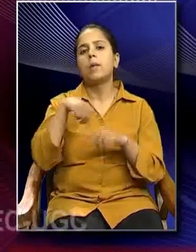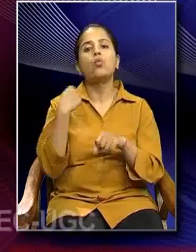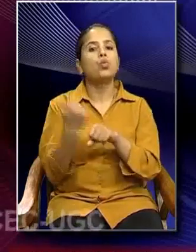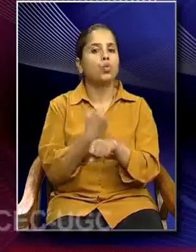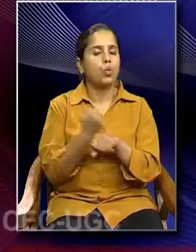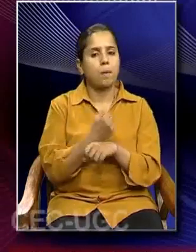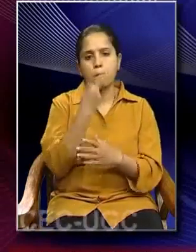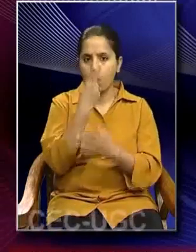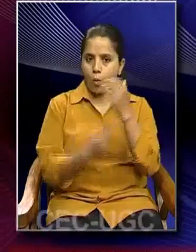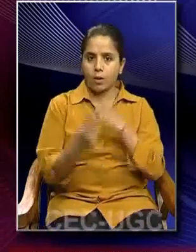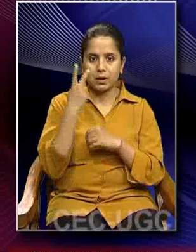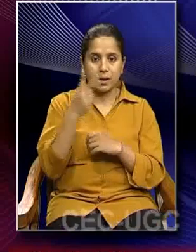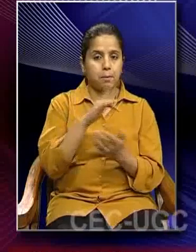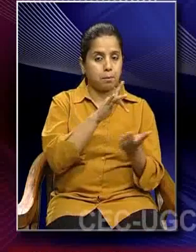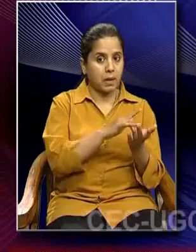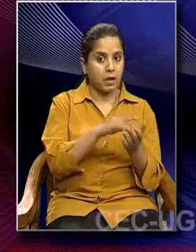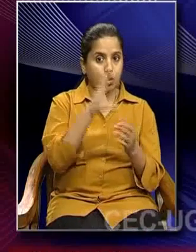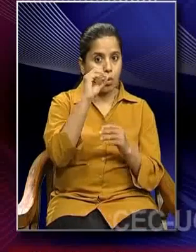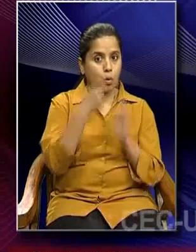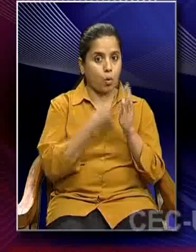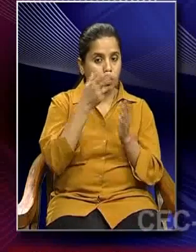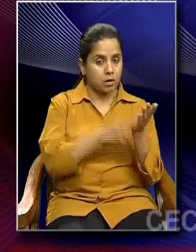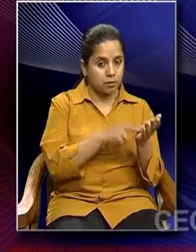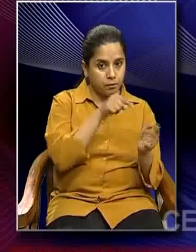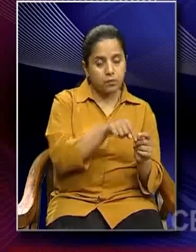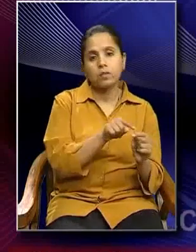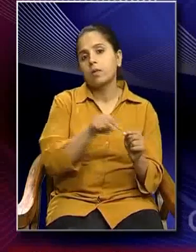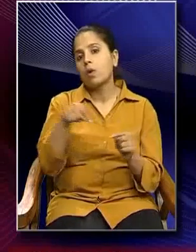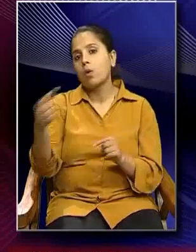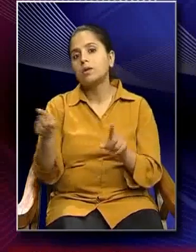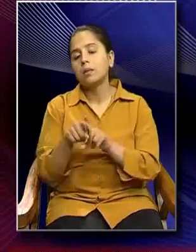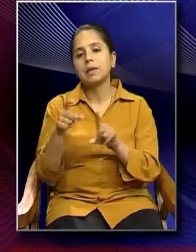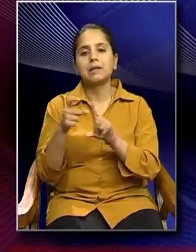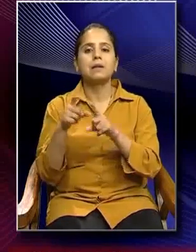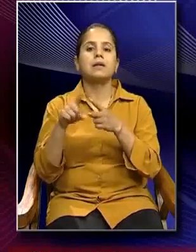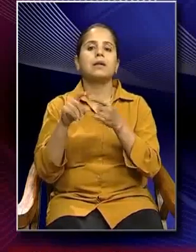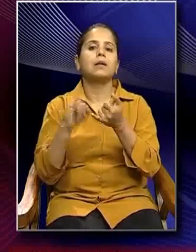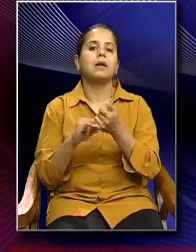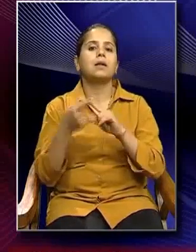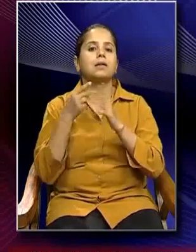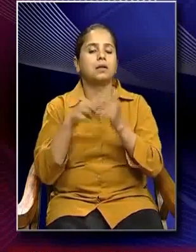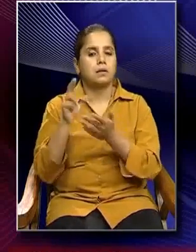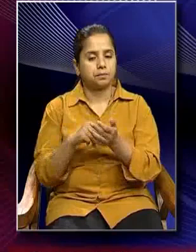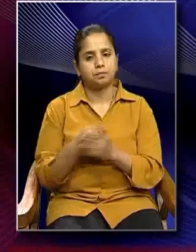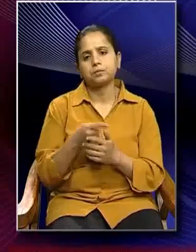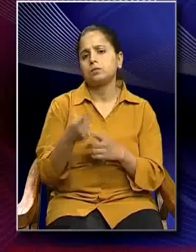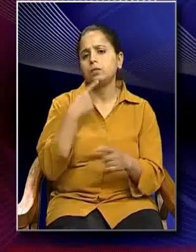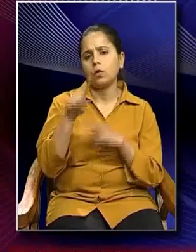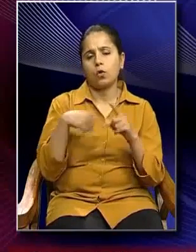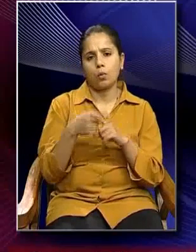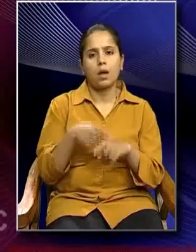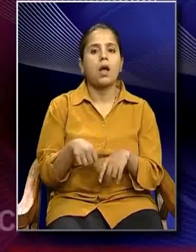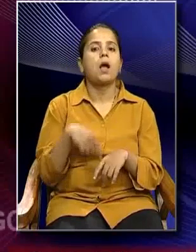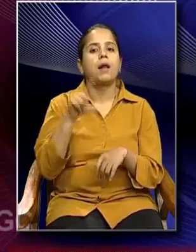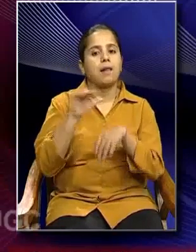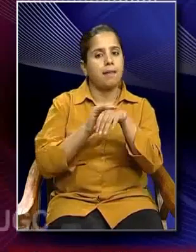at both the places of origin and also in the place of destination. Now talking about the labor